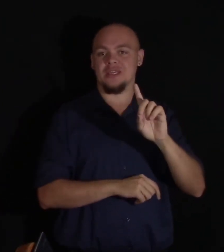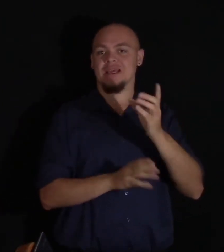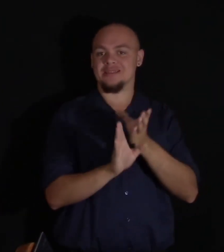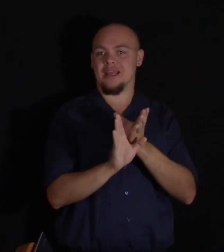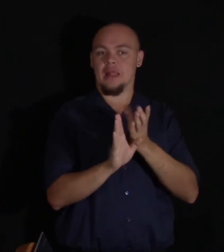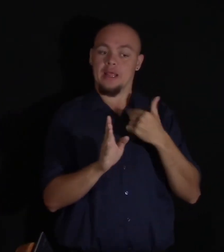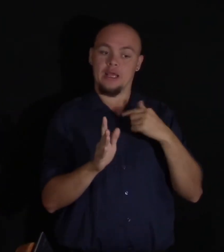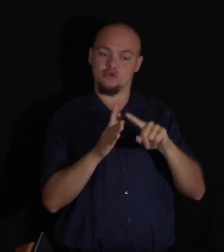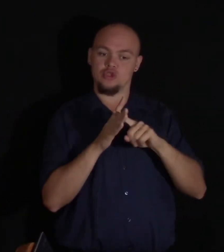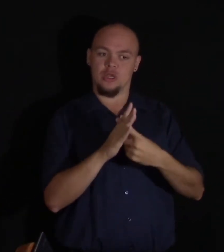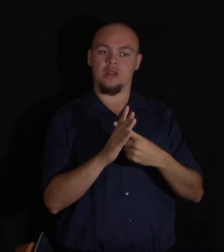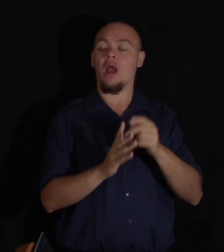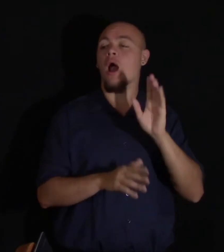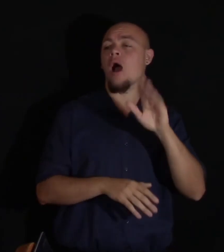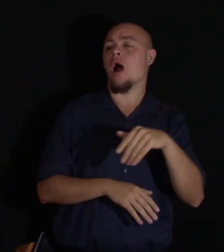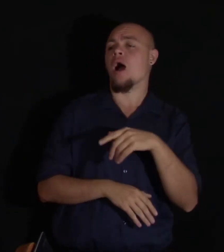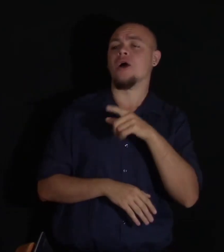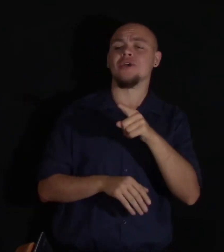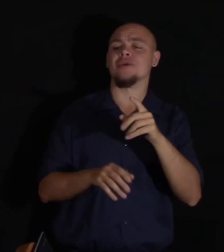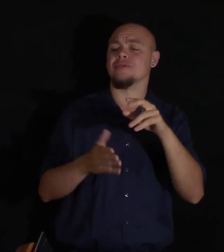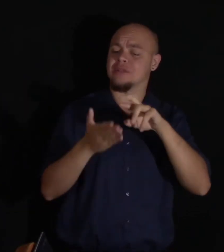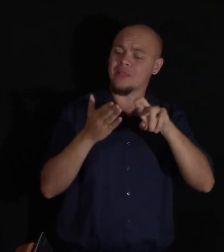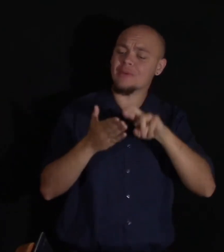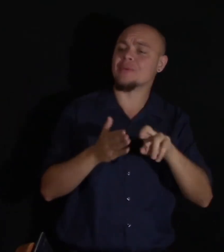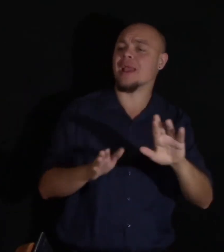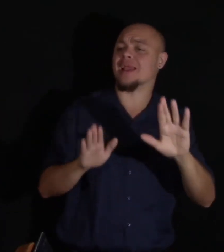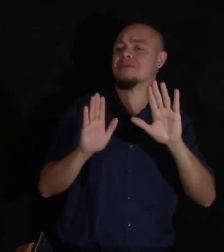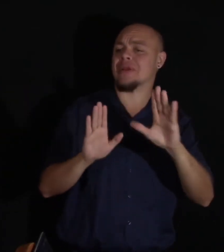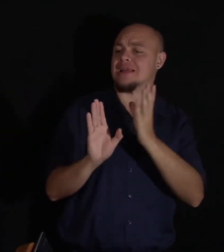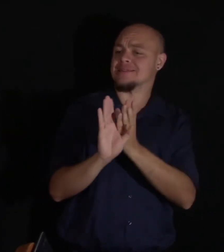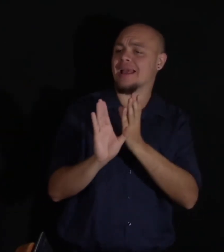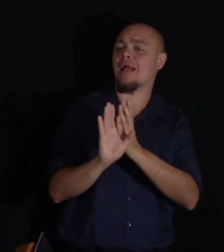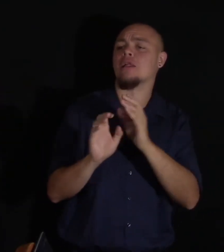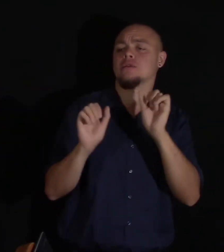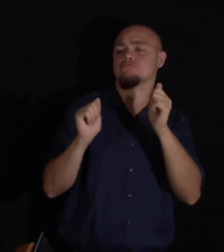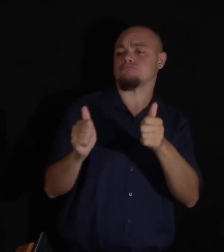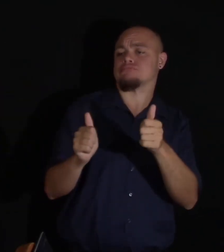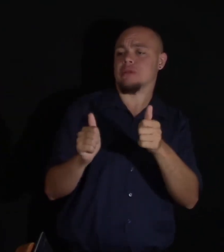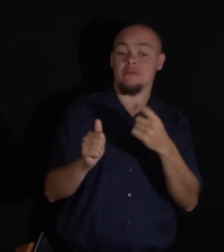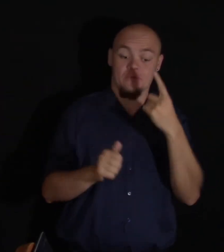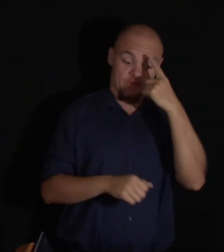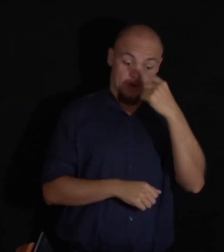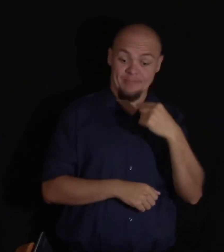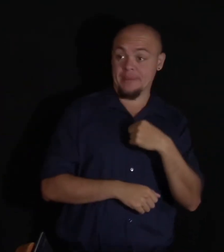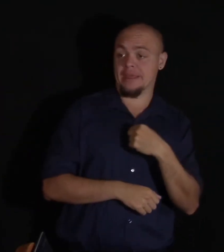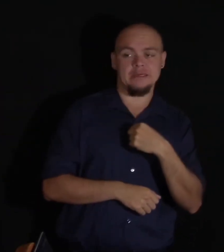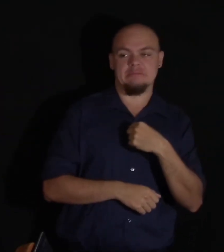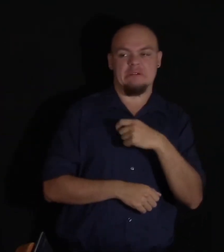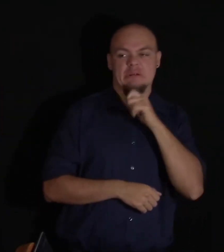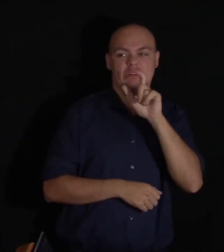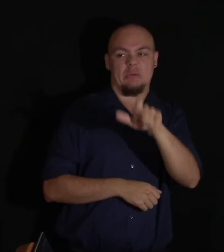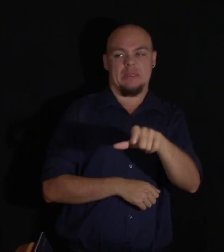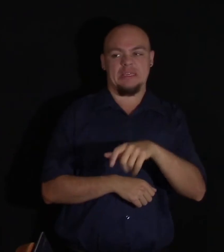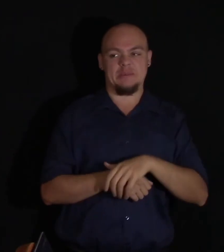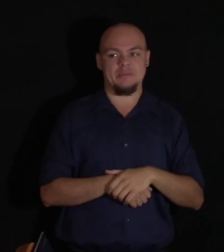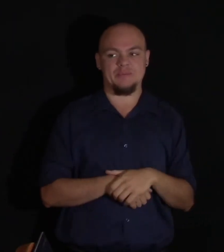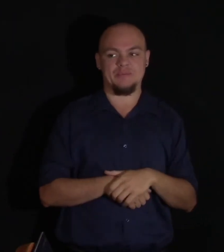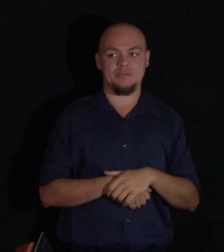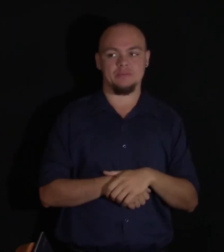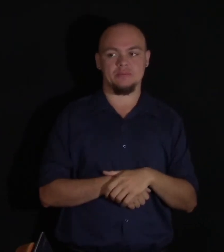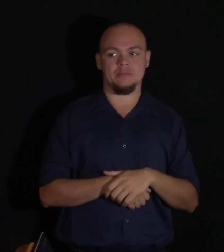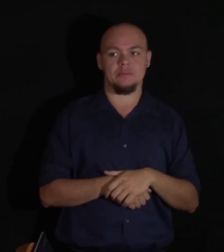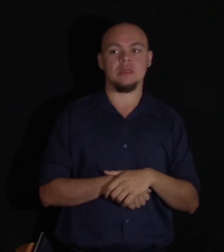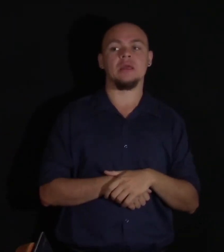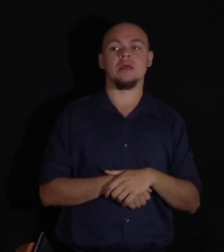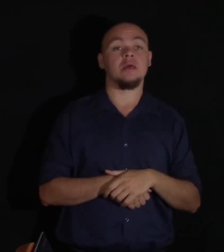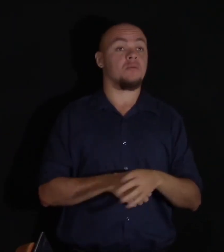She told me, oh, Chaehan, it's great that you do this research in psychology, but, you know, for me, this is not necessary. Because when